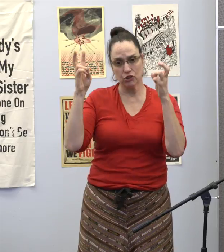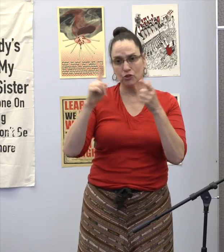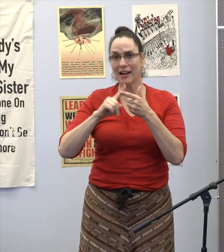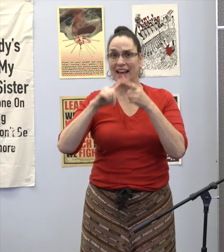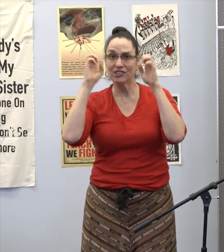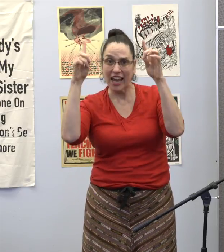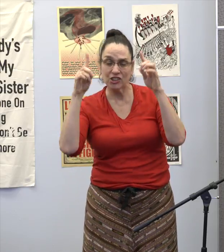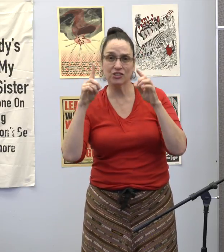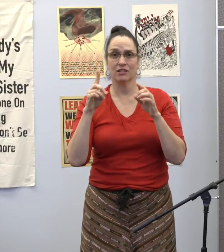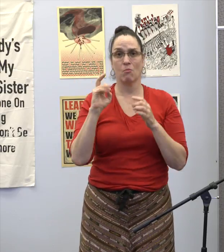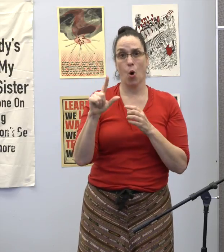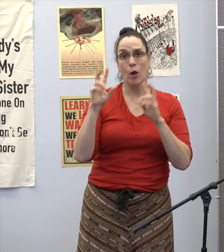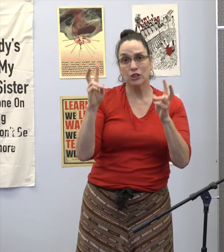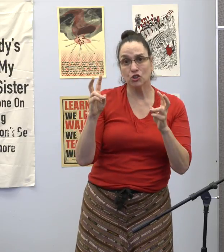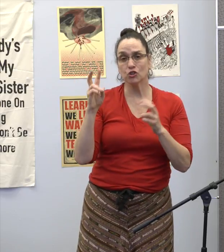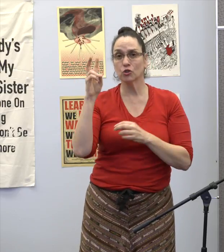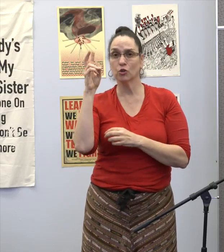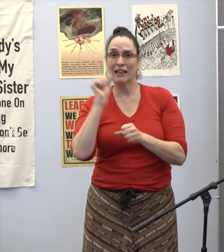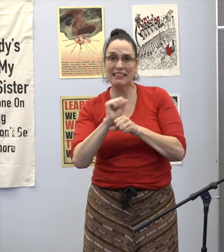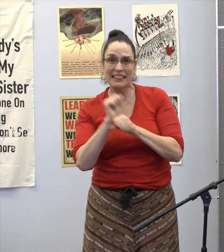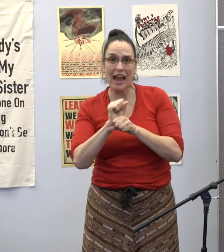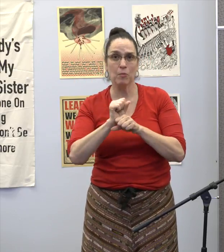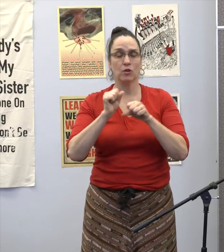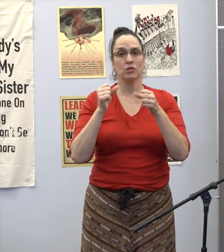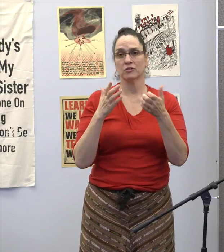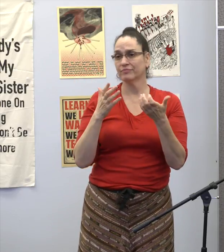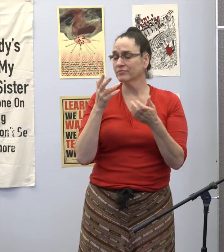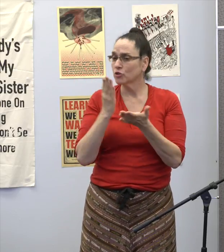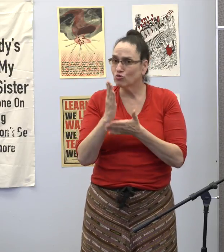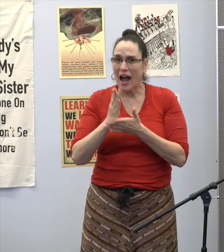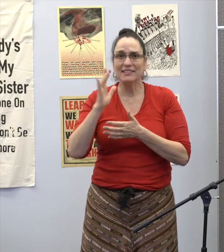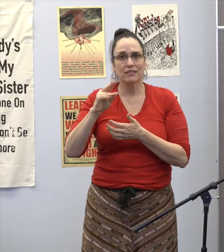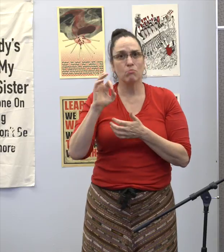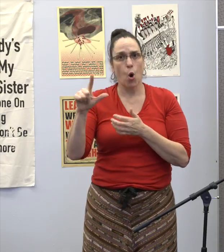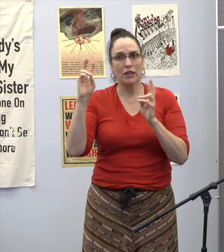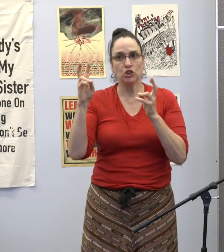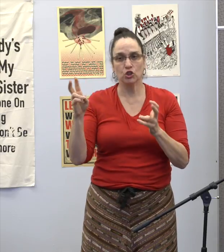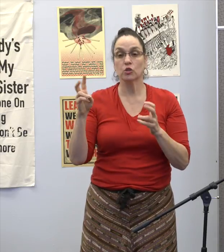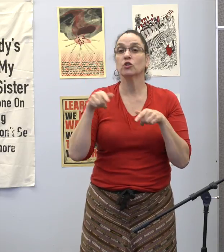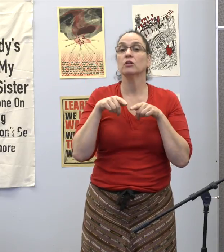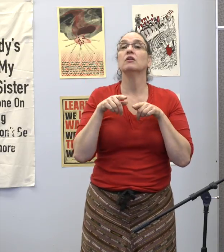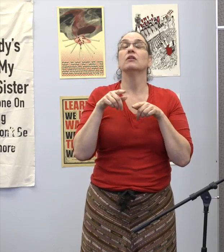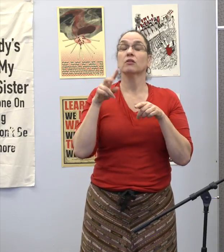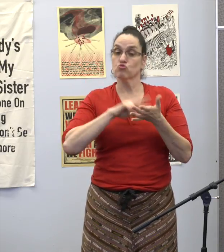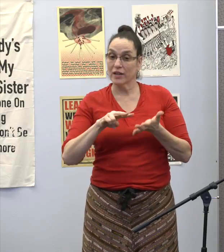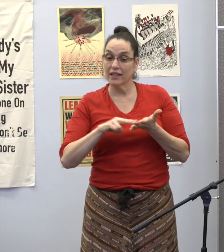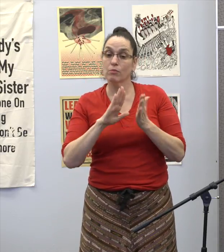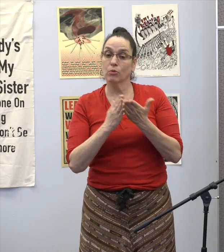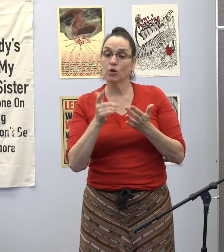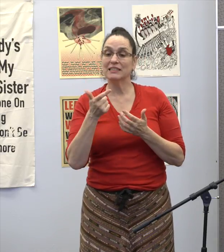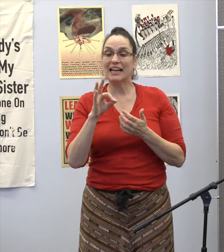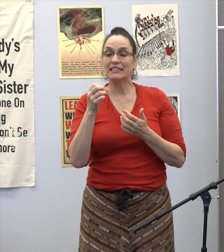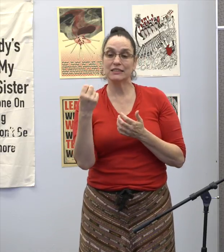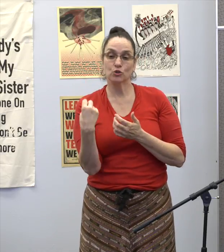Labor rights was a moral issue. Getting money out of politics, just 1912. Check it out when you can and read the bull